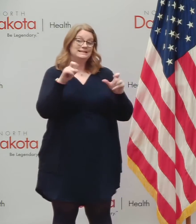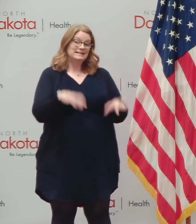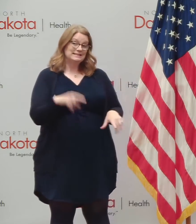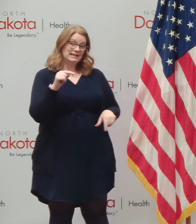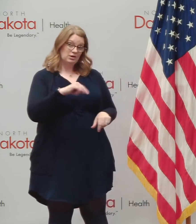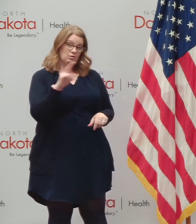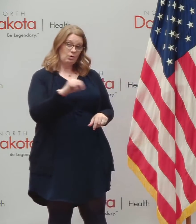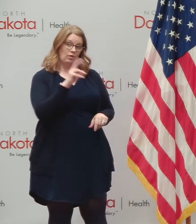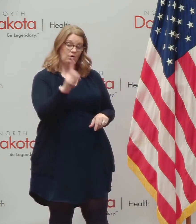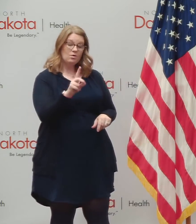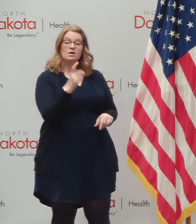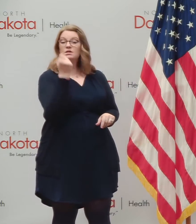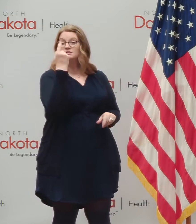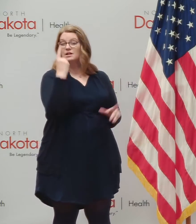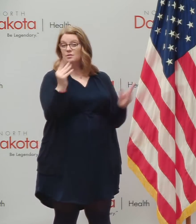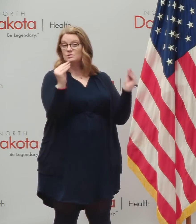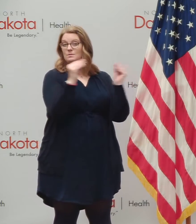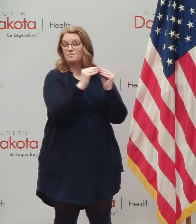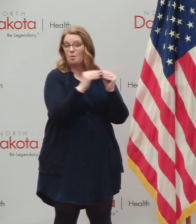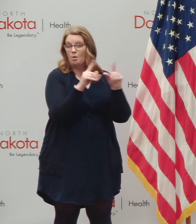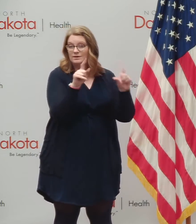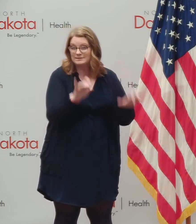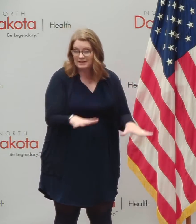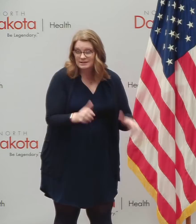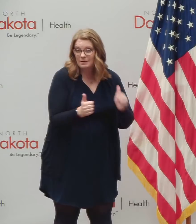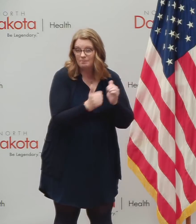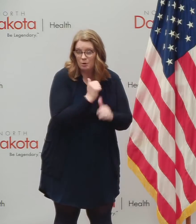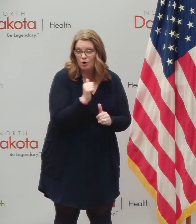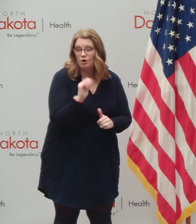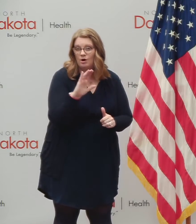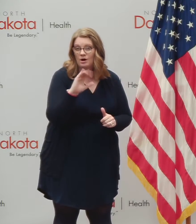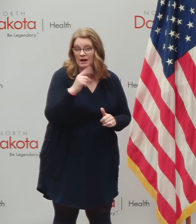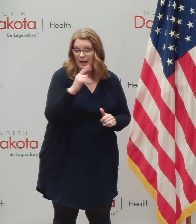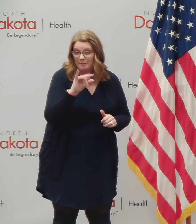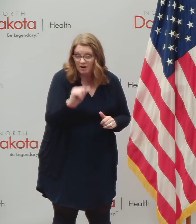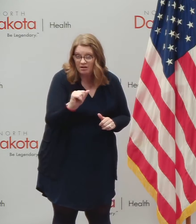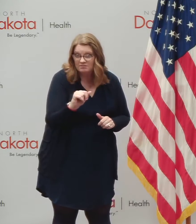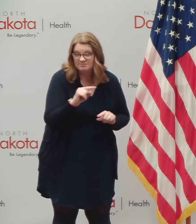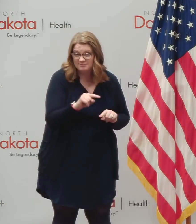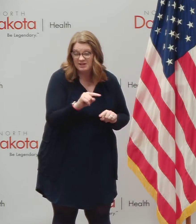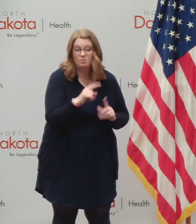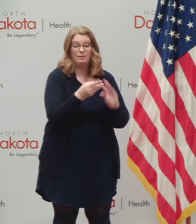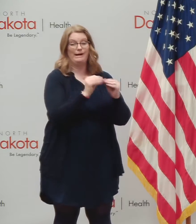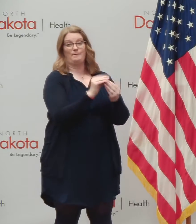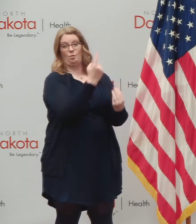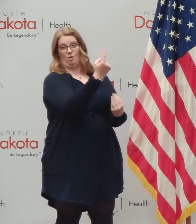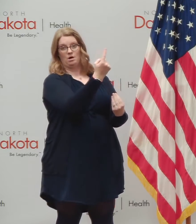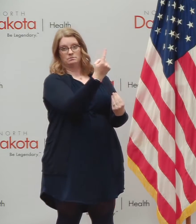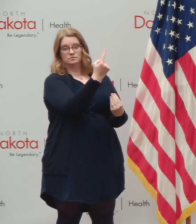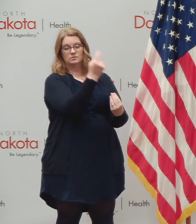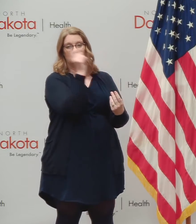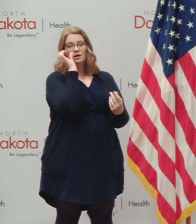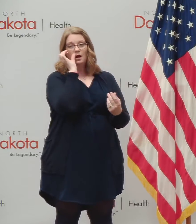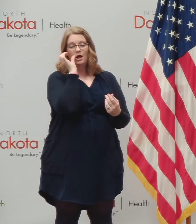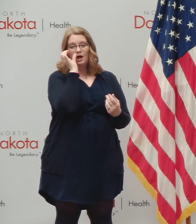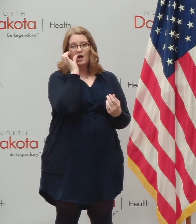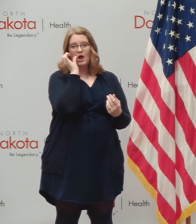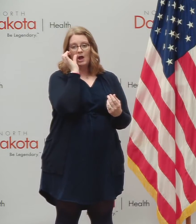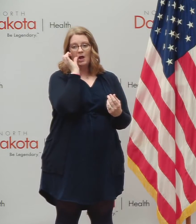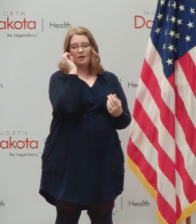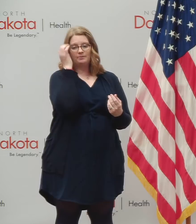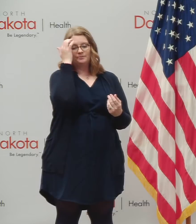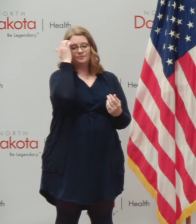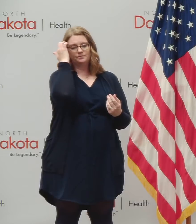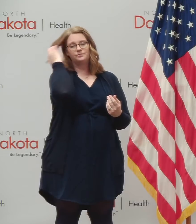only we've done more testing per capita than any other state, and this